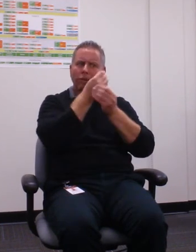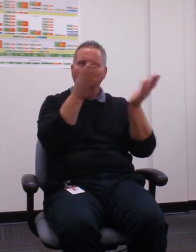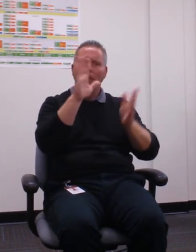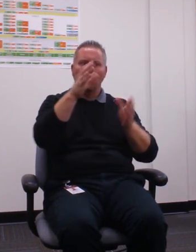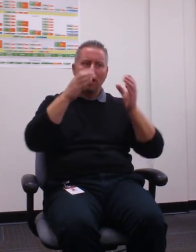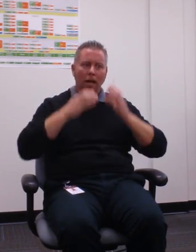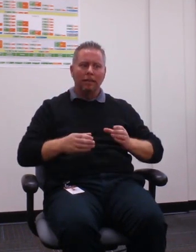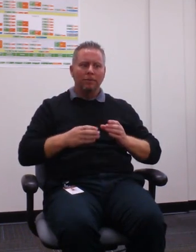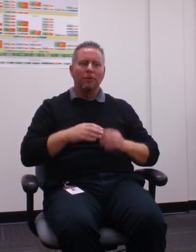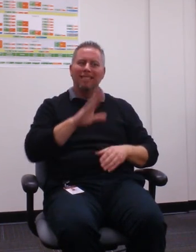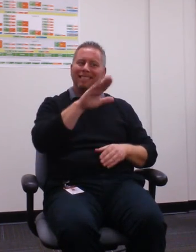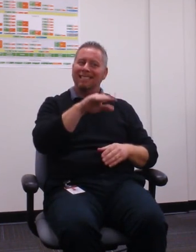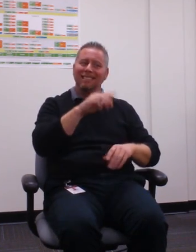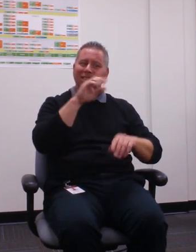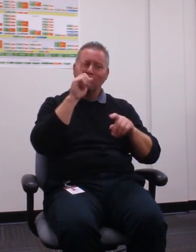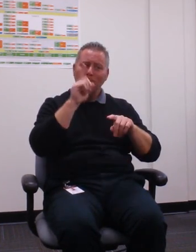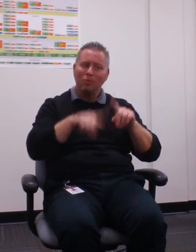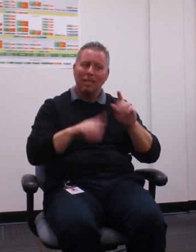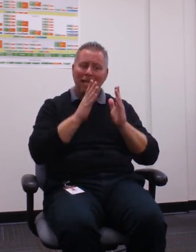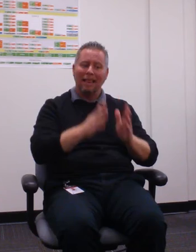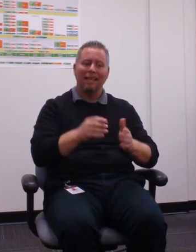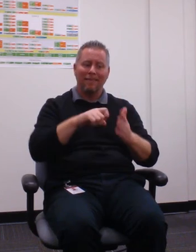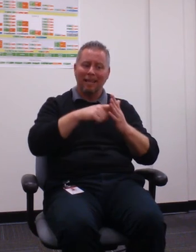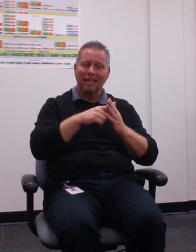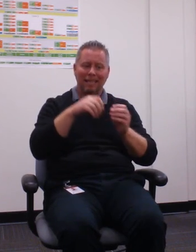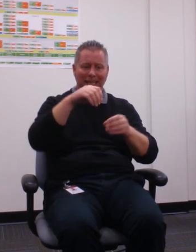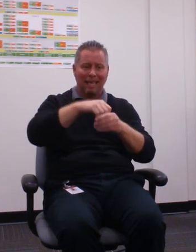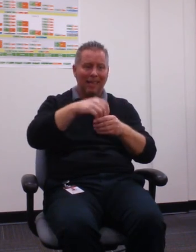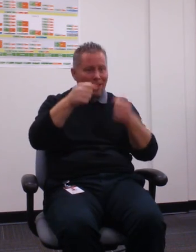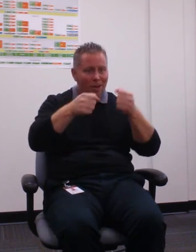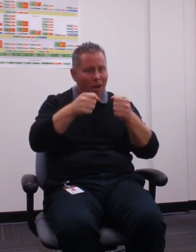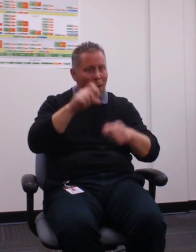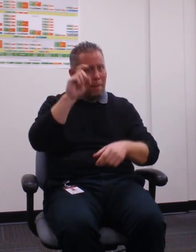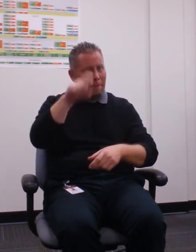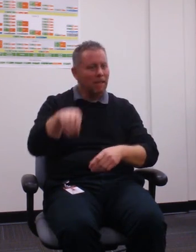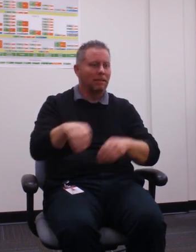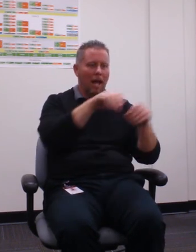Yep, That's just no. correct.